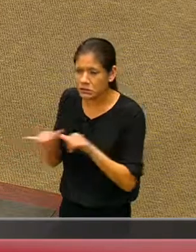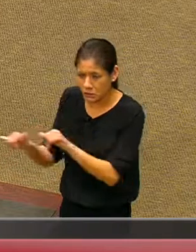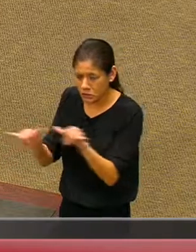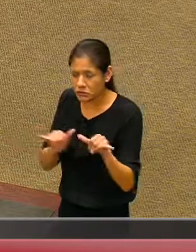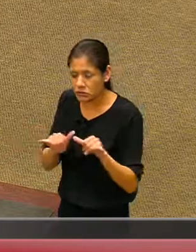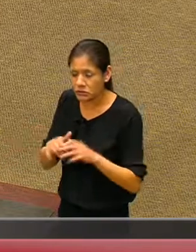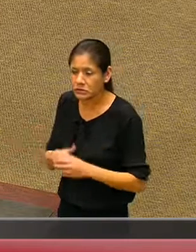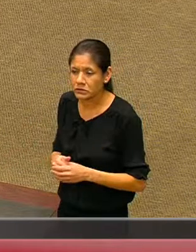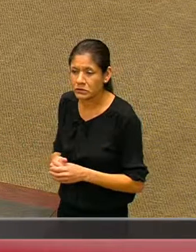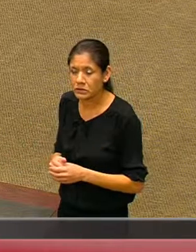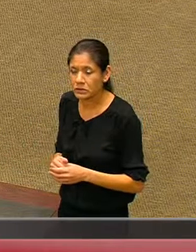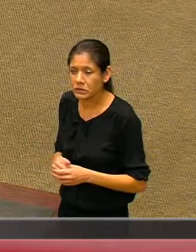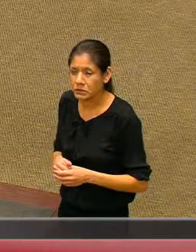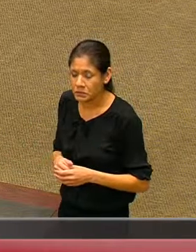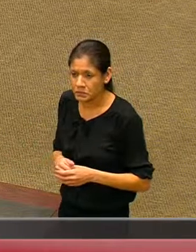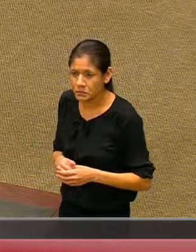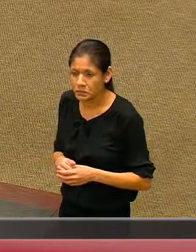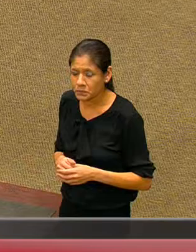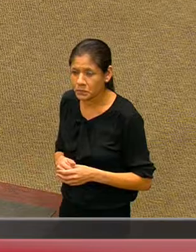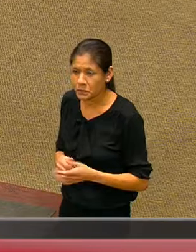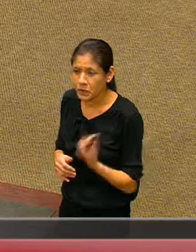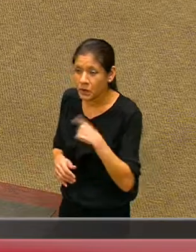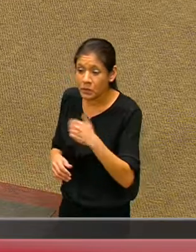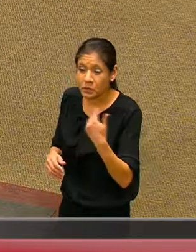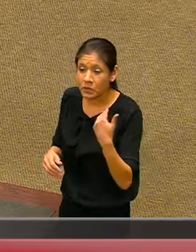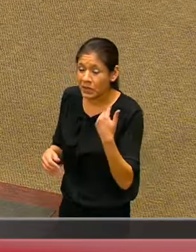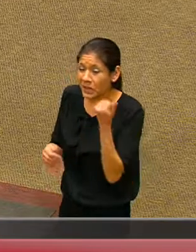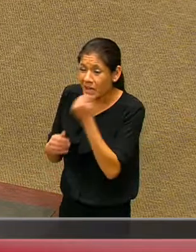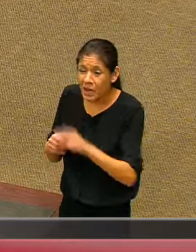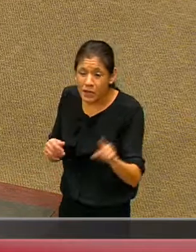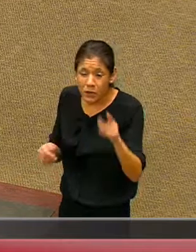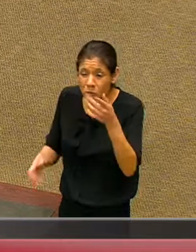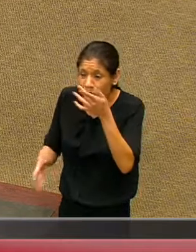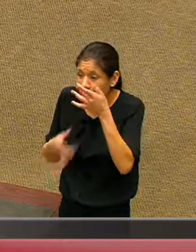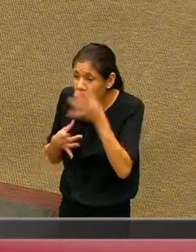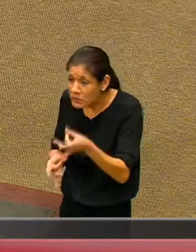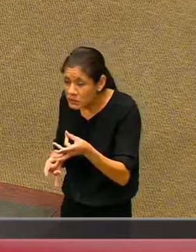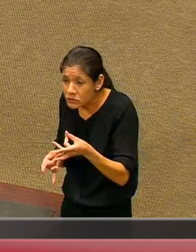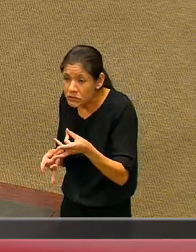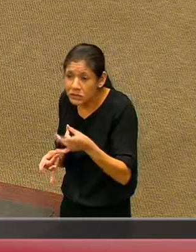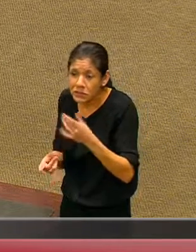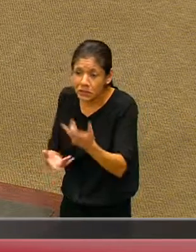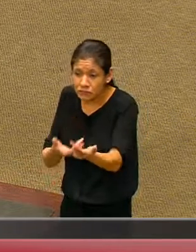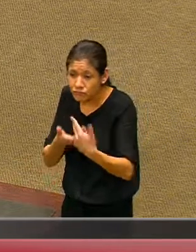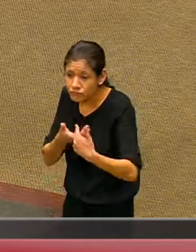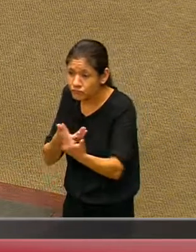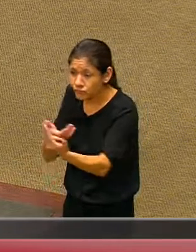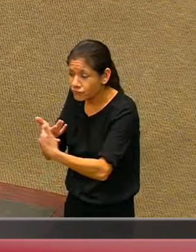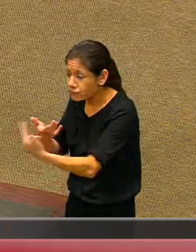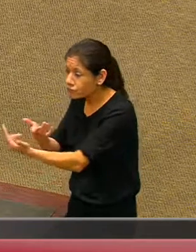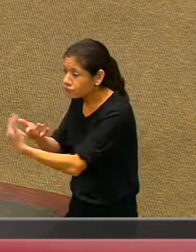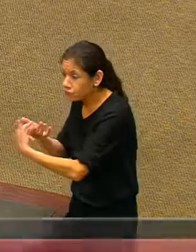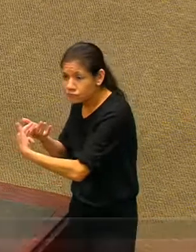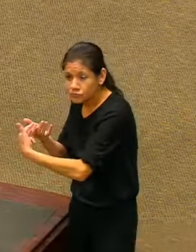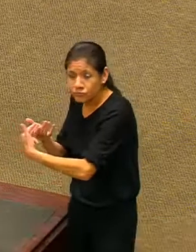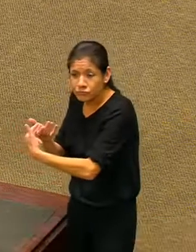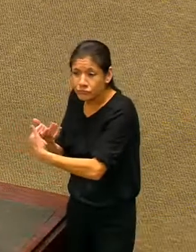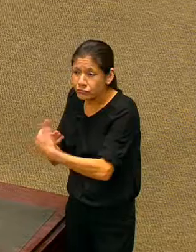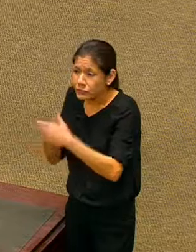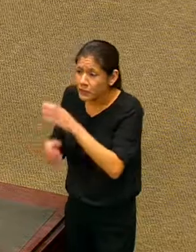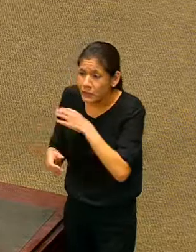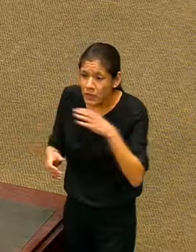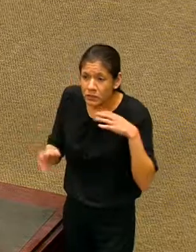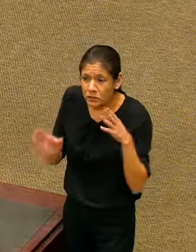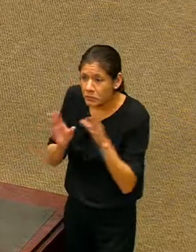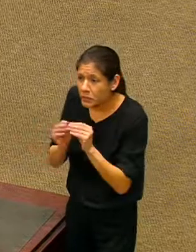to be able to have anyone that's interested in participating in a council meeting,